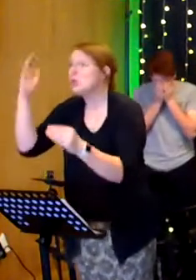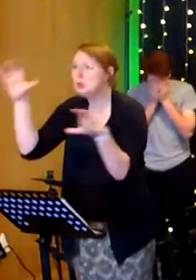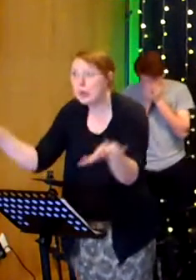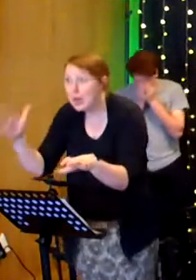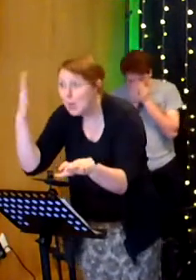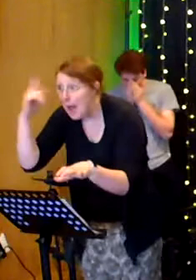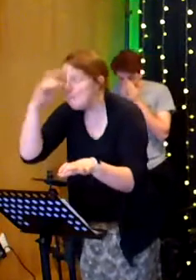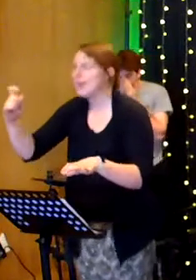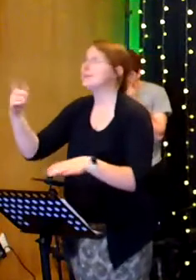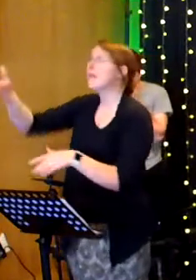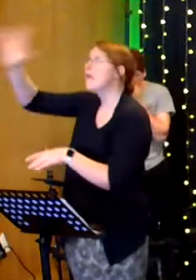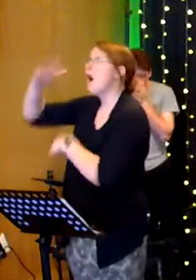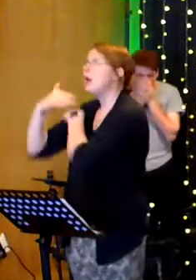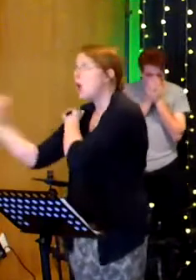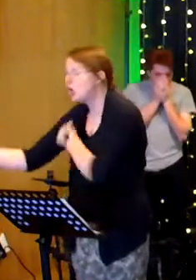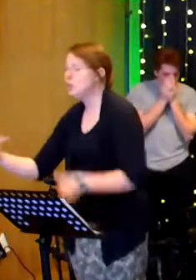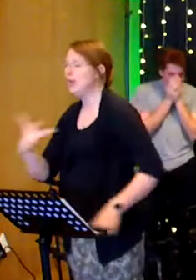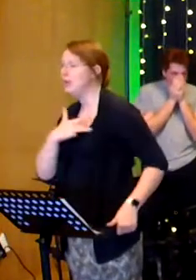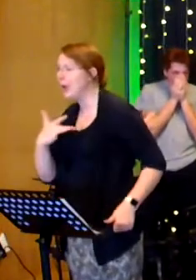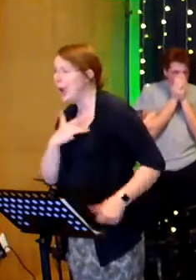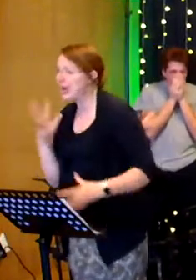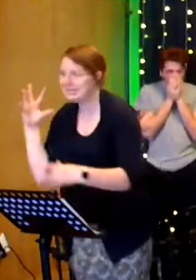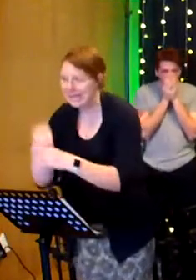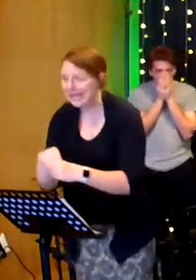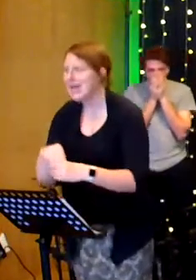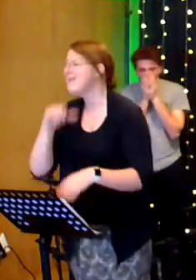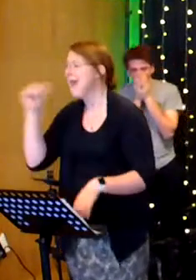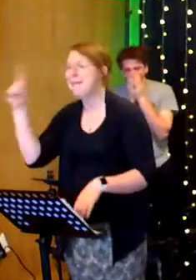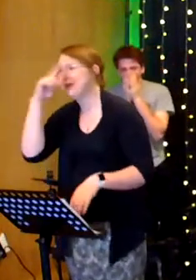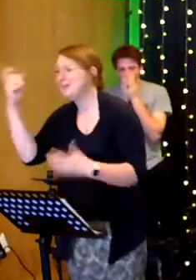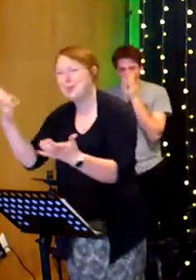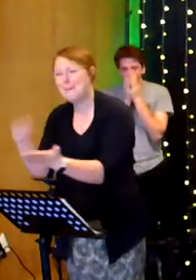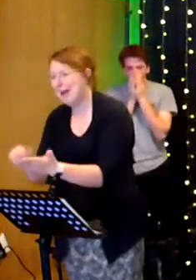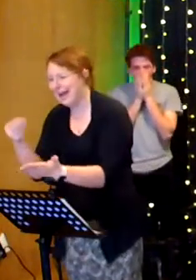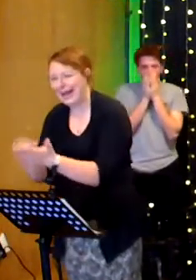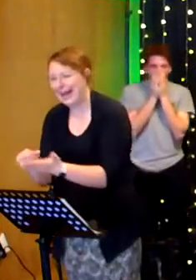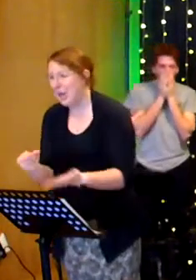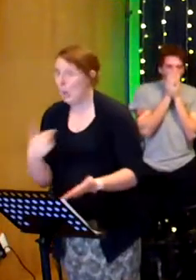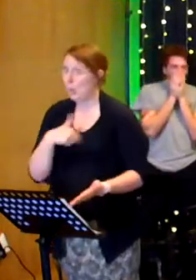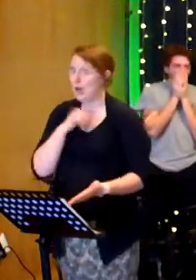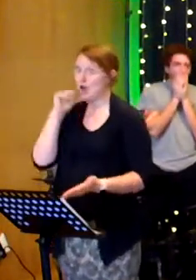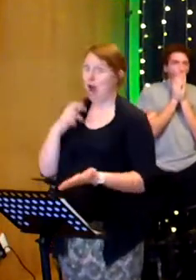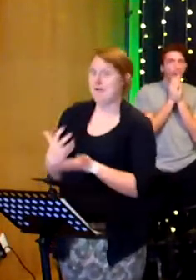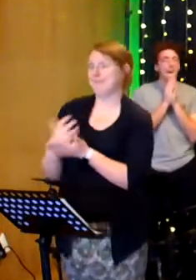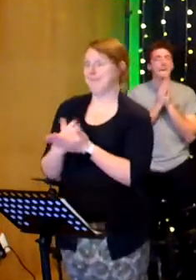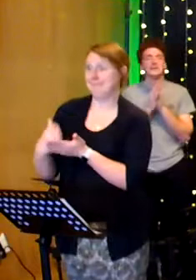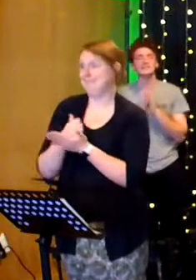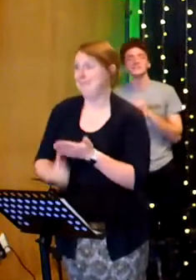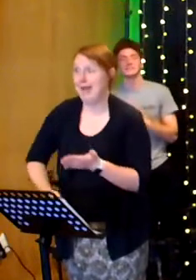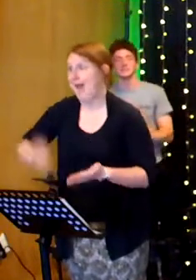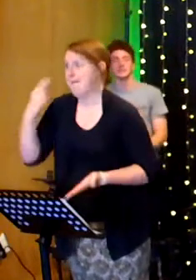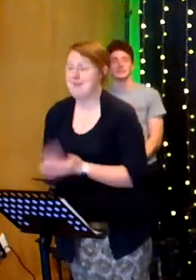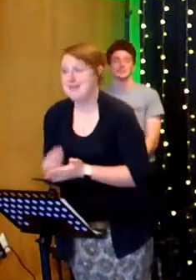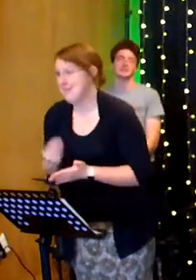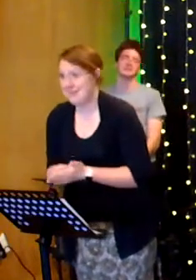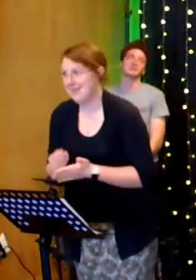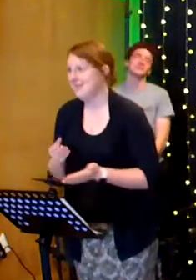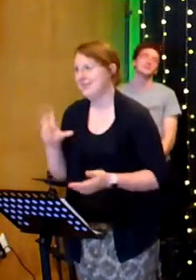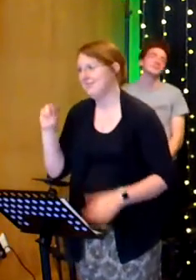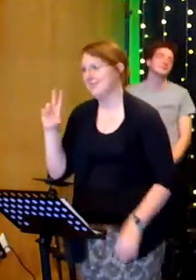and your calling and your commitment to God, not because these guys aren't making big bucks.